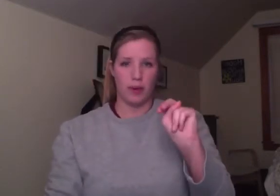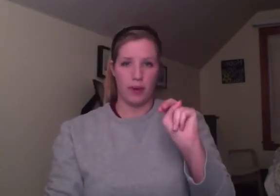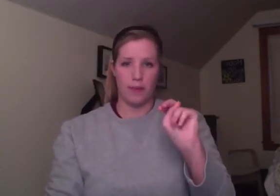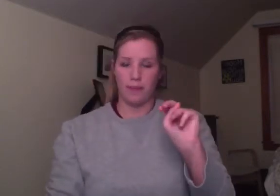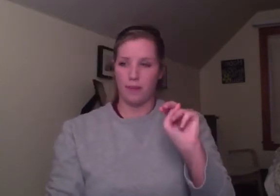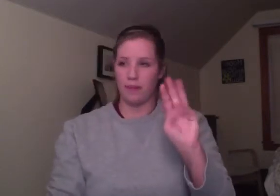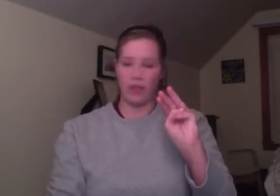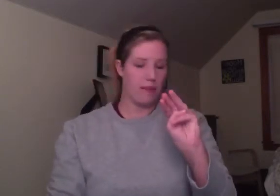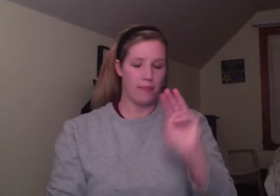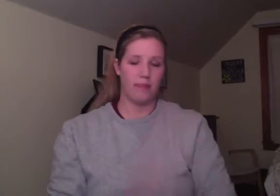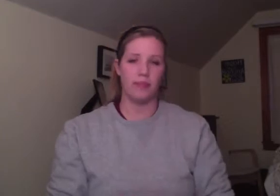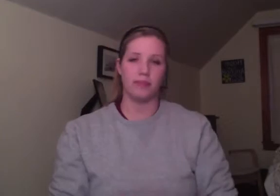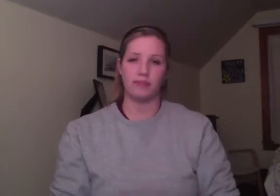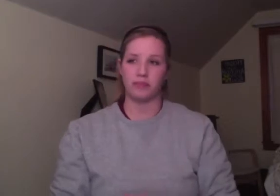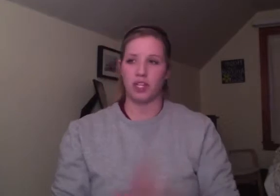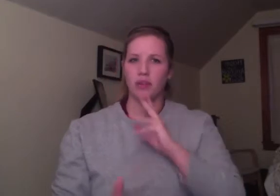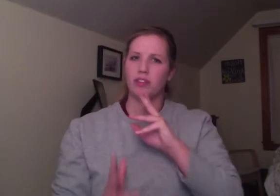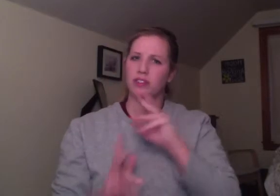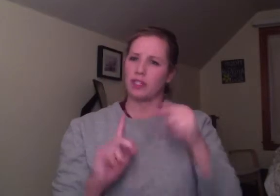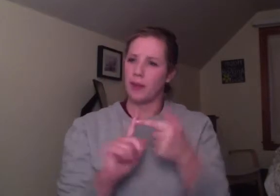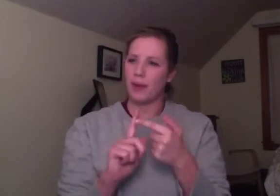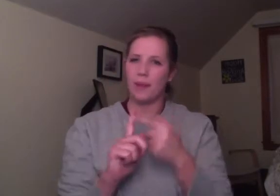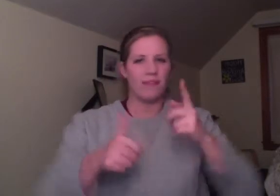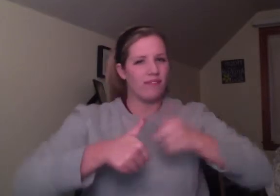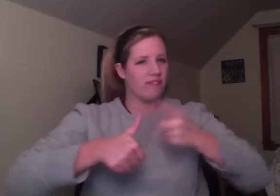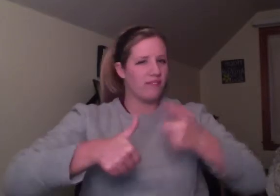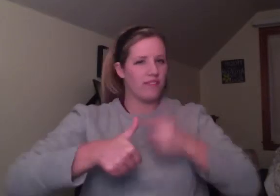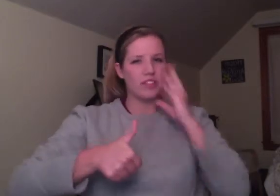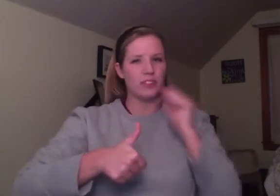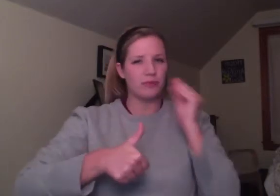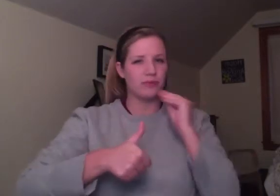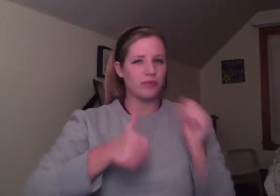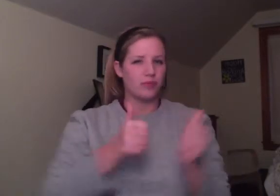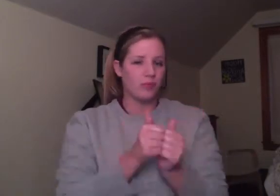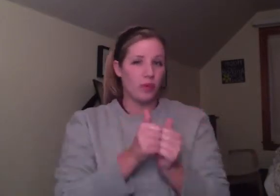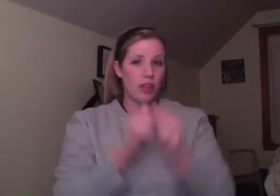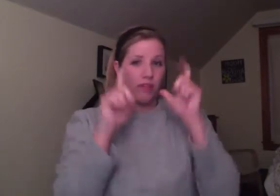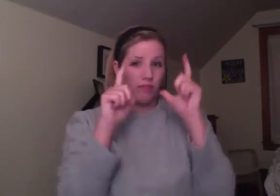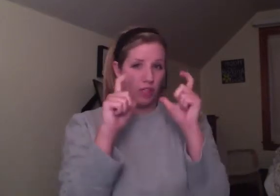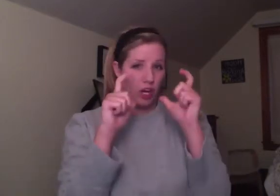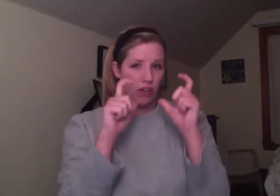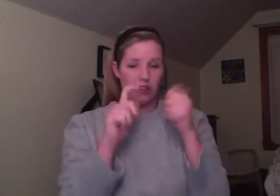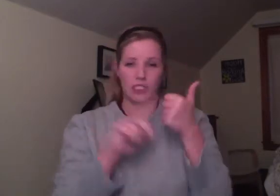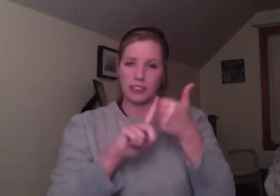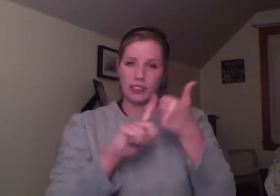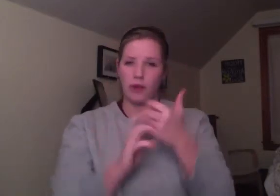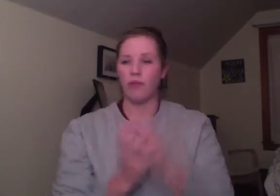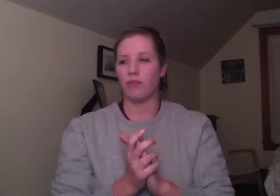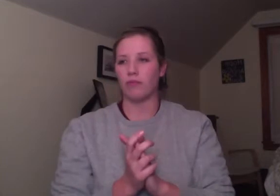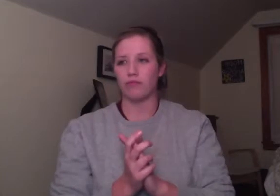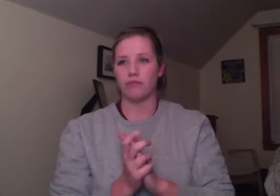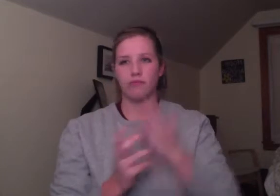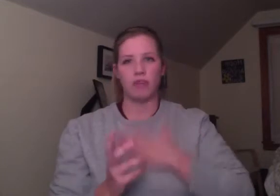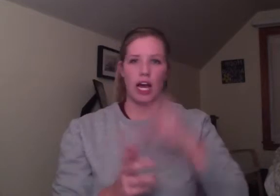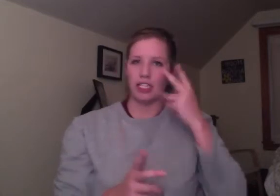As a child growing up, I always saw my grandfather carrying around cameras, and he never left the house without a camera. So